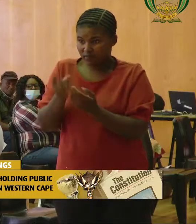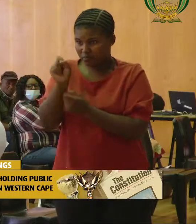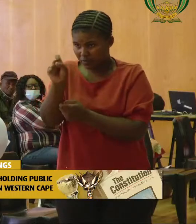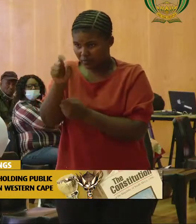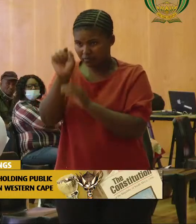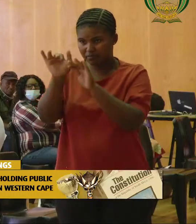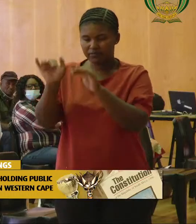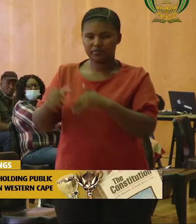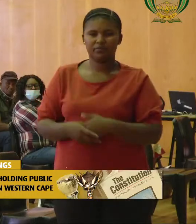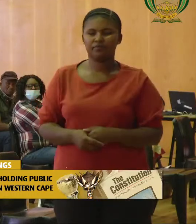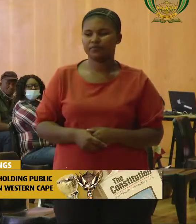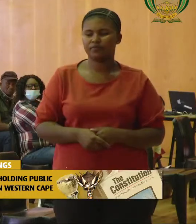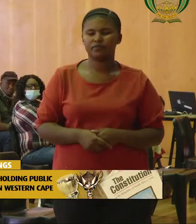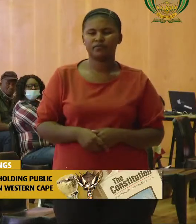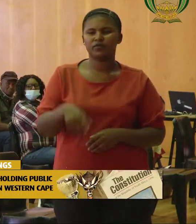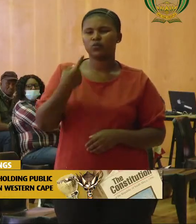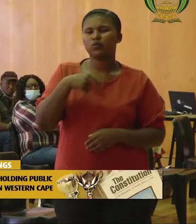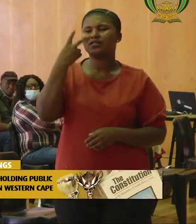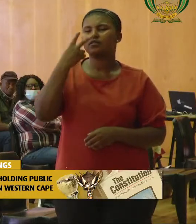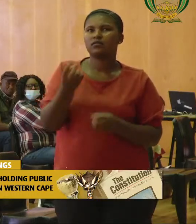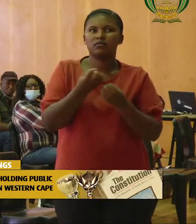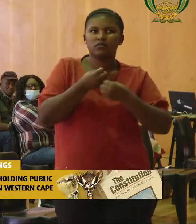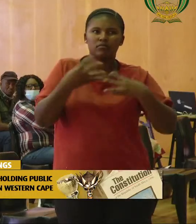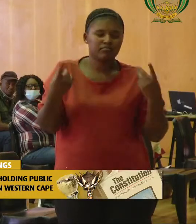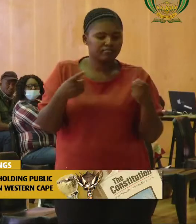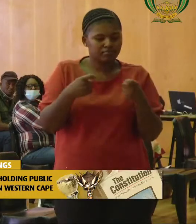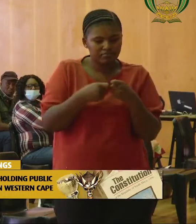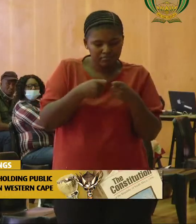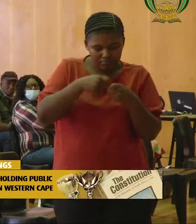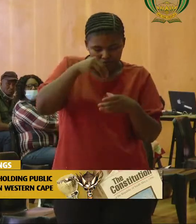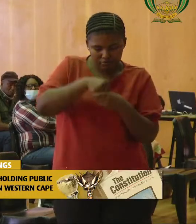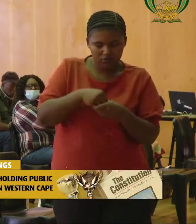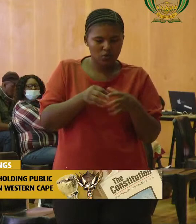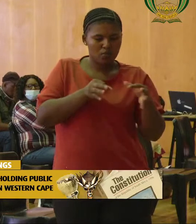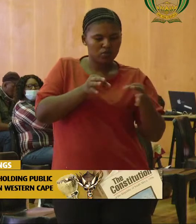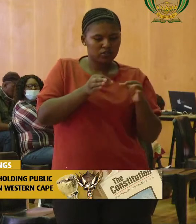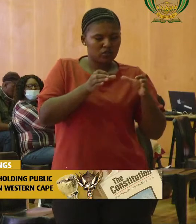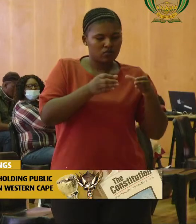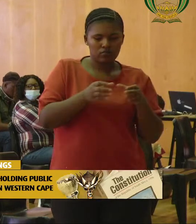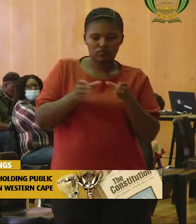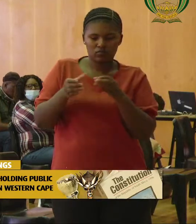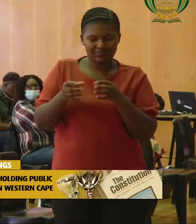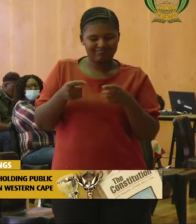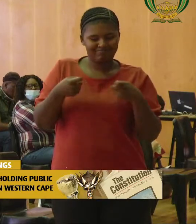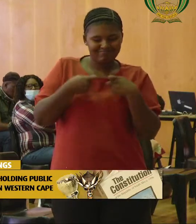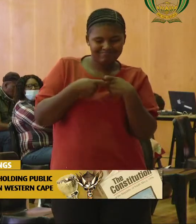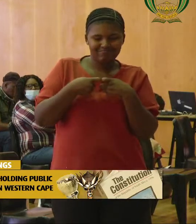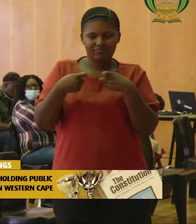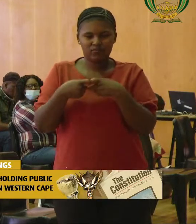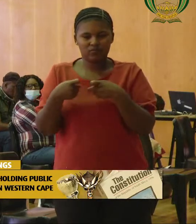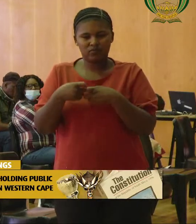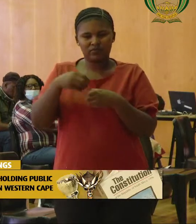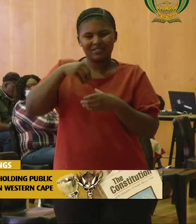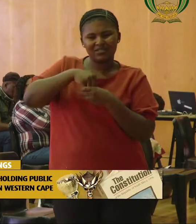As we see, there is plenty of infighting amongst political organizations, internal